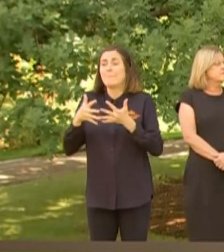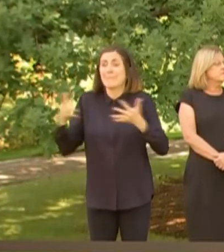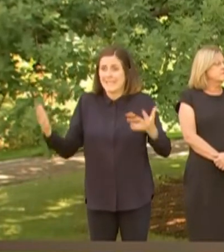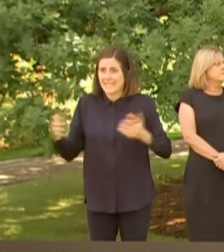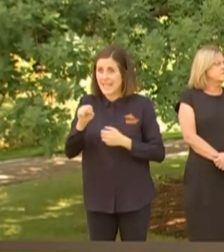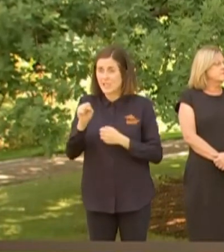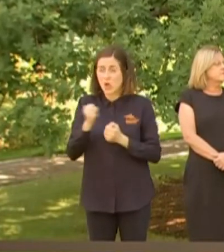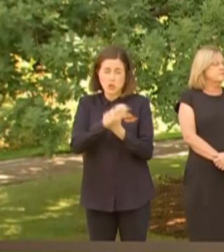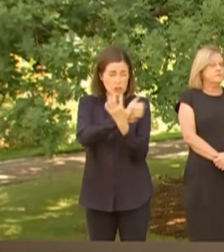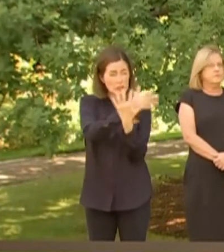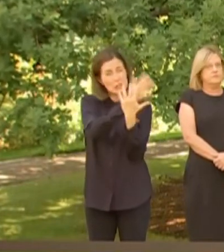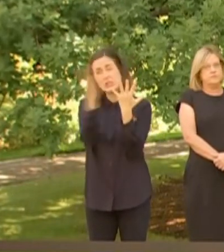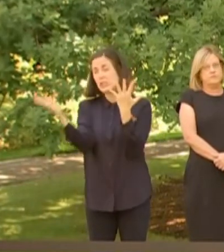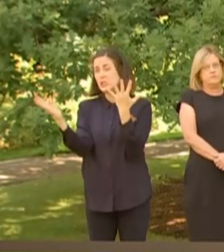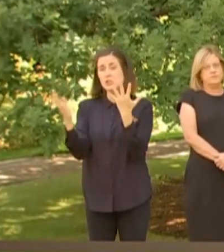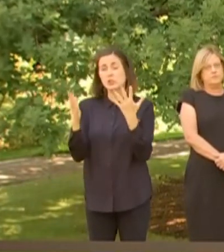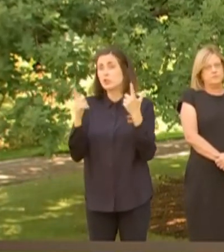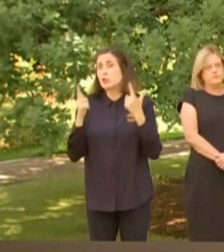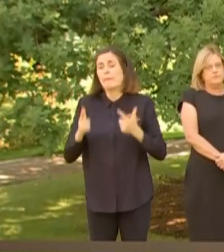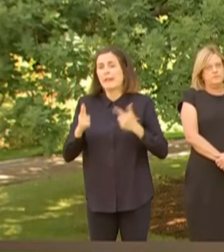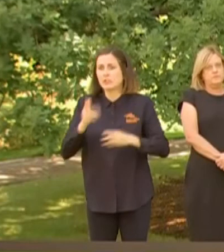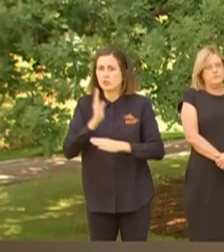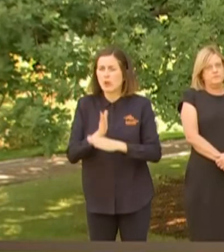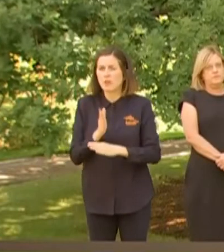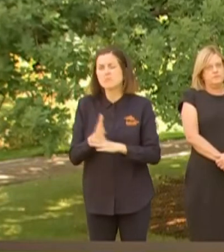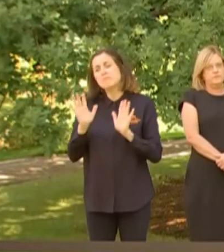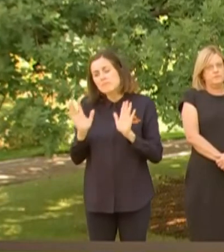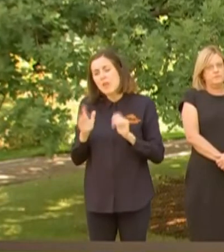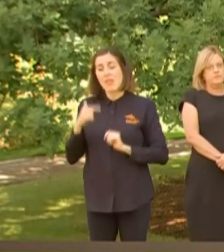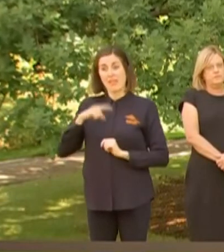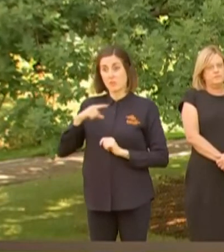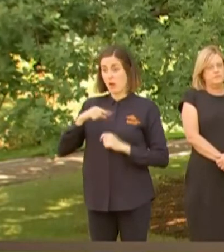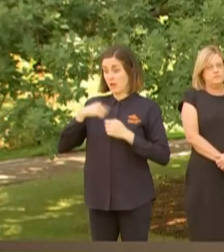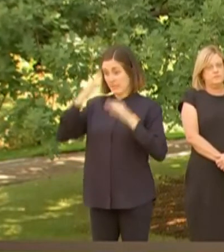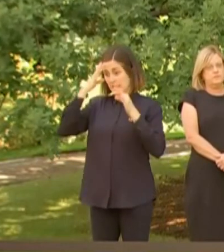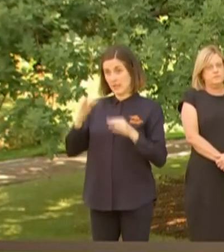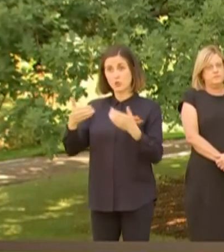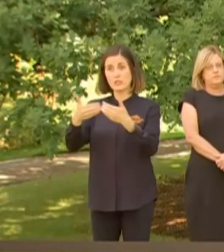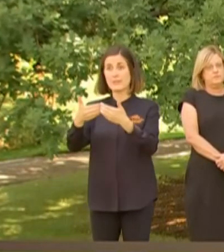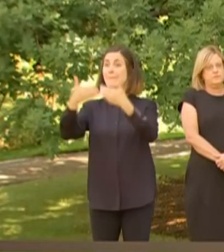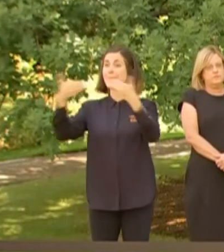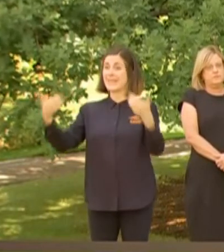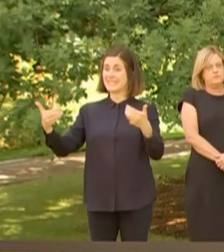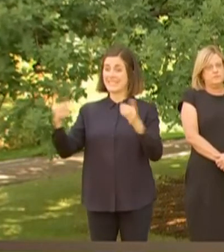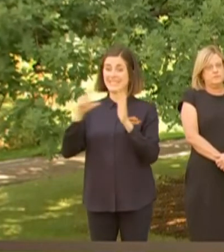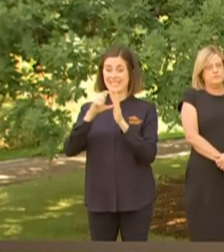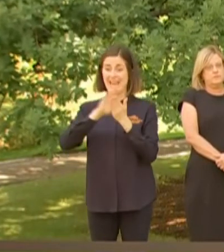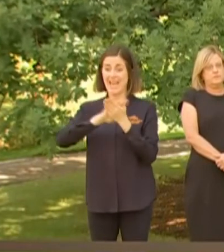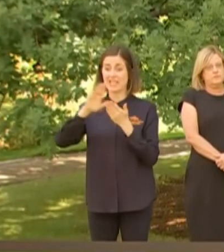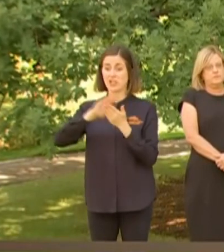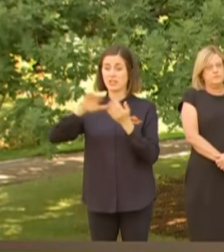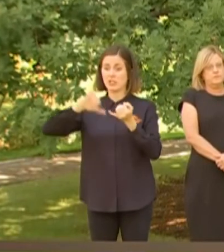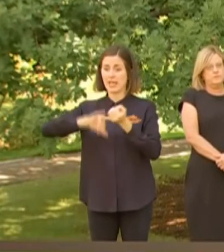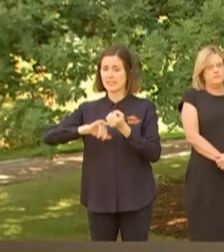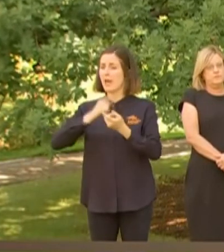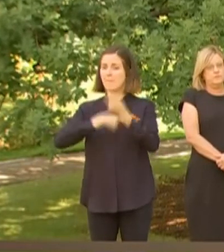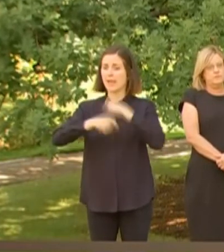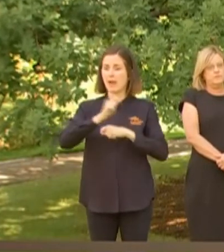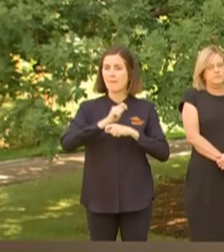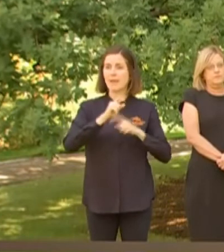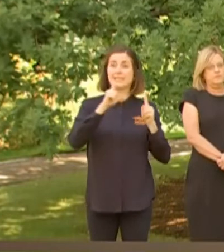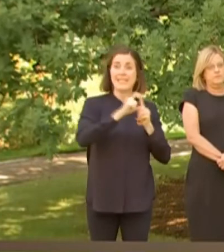the notion of splitting this, but changing it as well as just, I think,